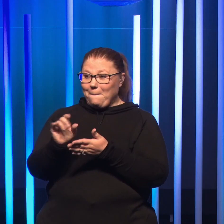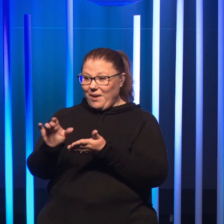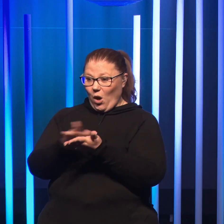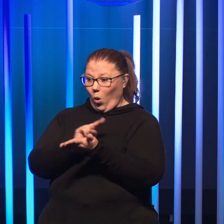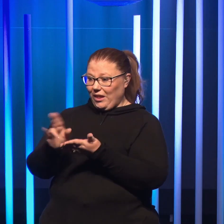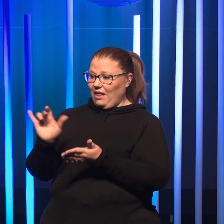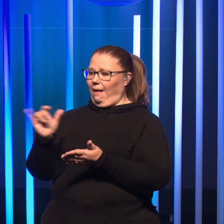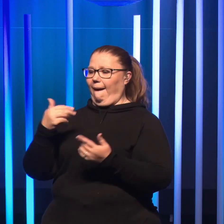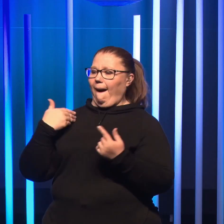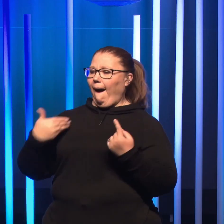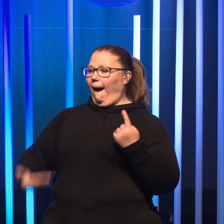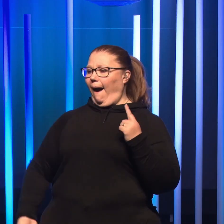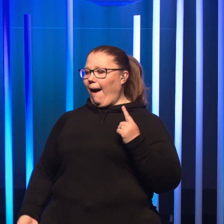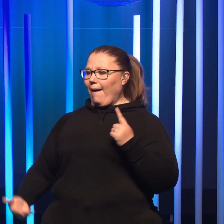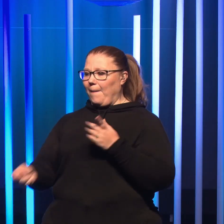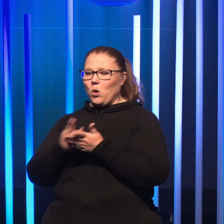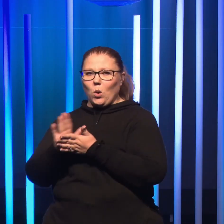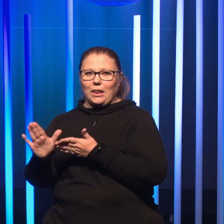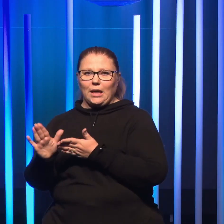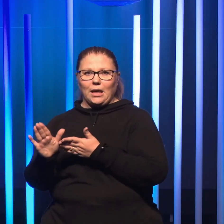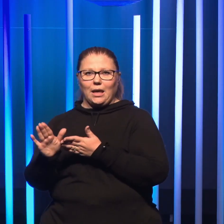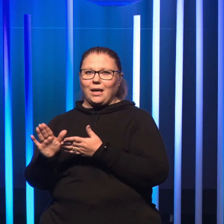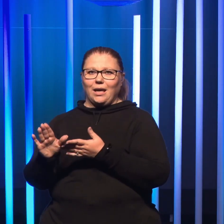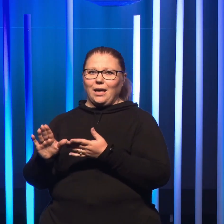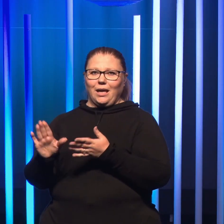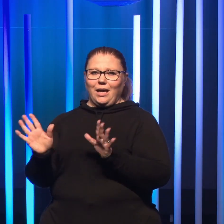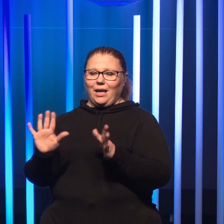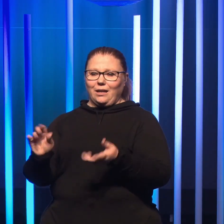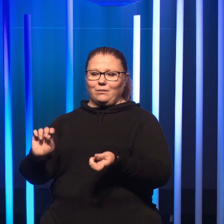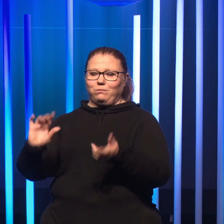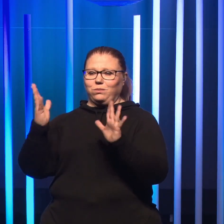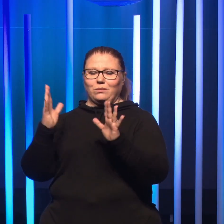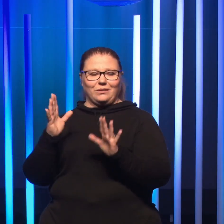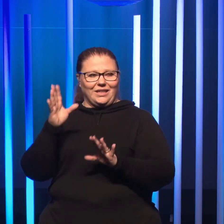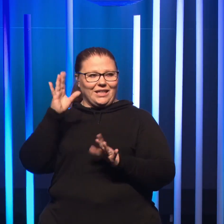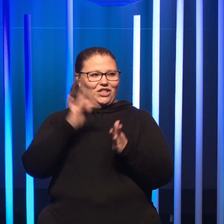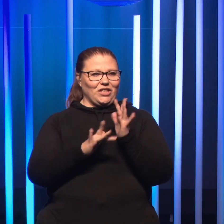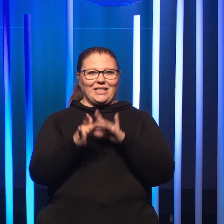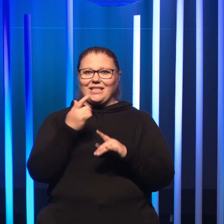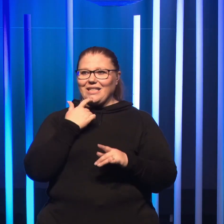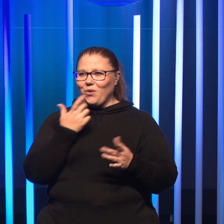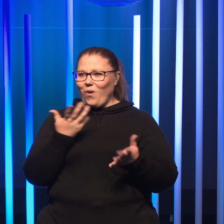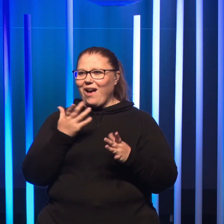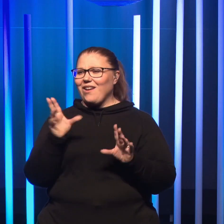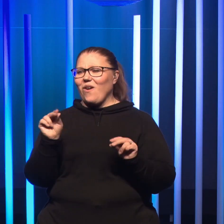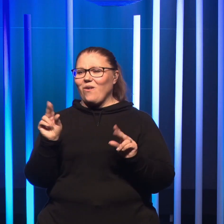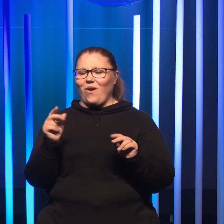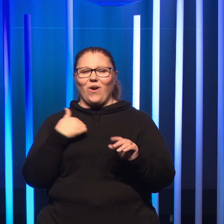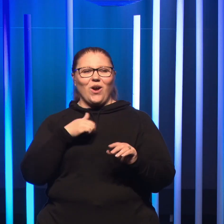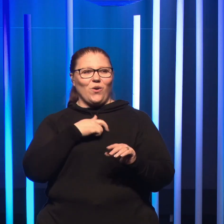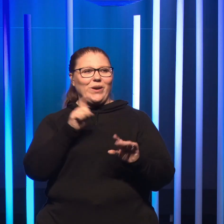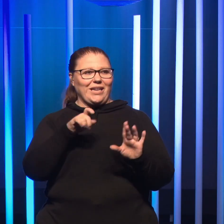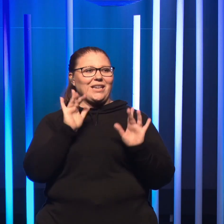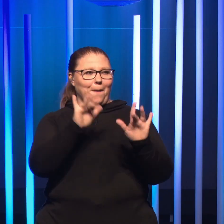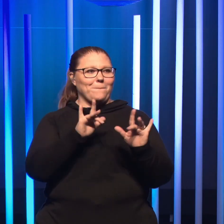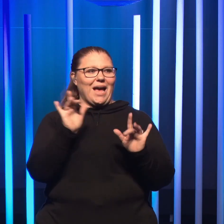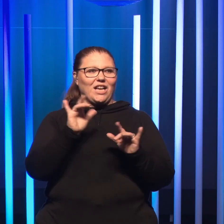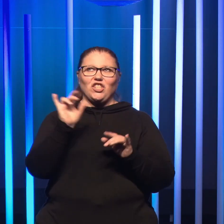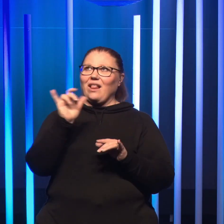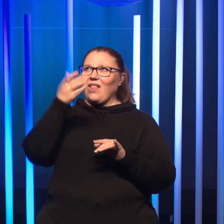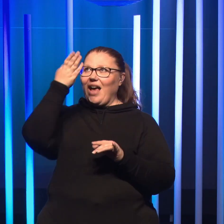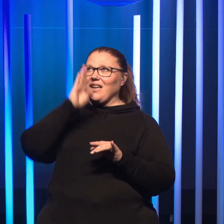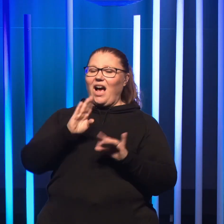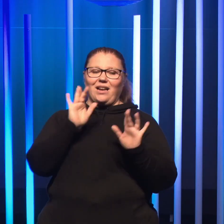And here comes this guy who says, wait a second. Let's be compassionate and merciful as your heavenly Father